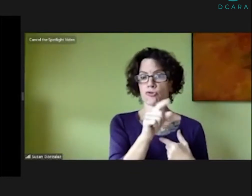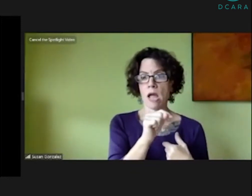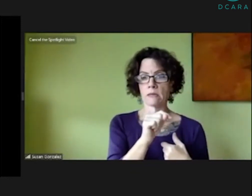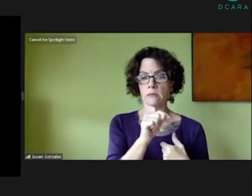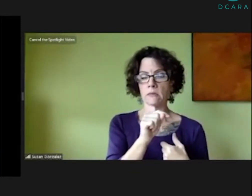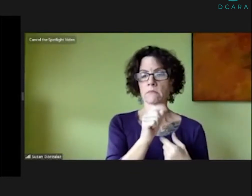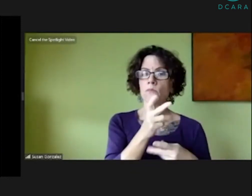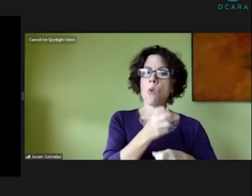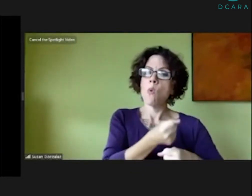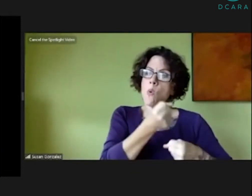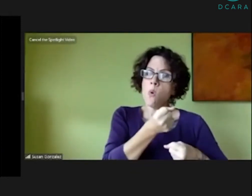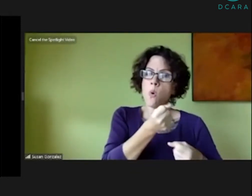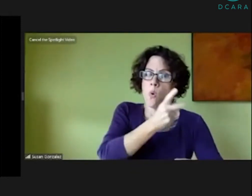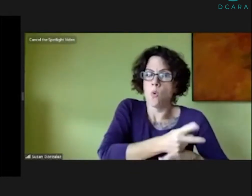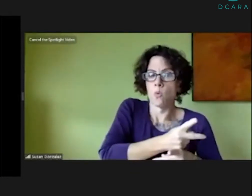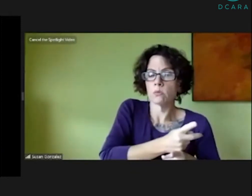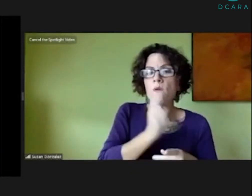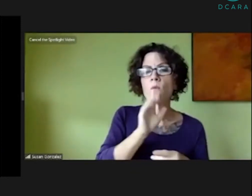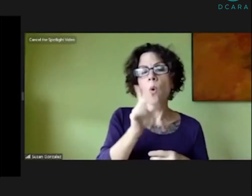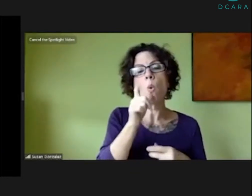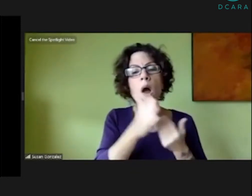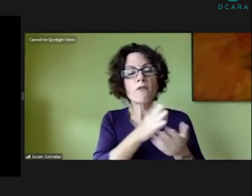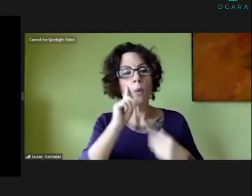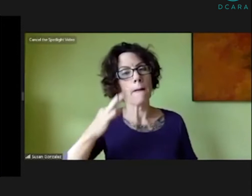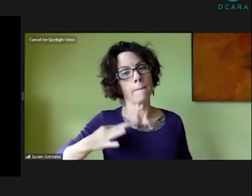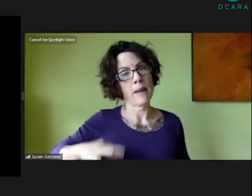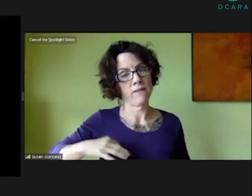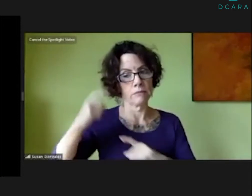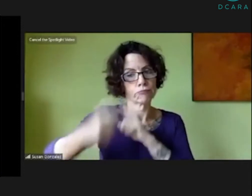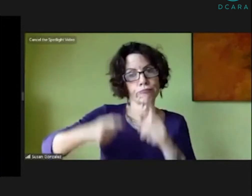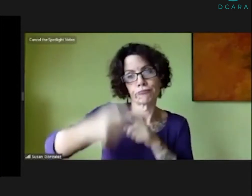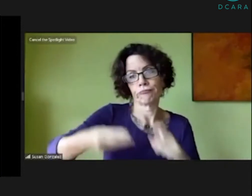What a trust is all of your property